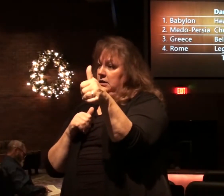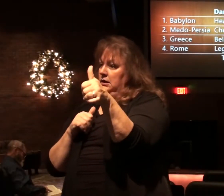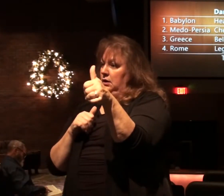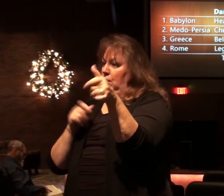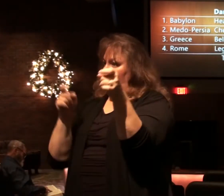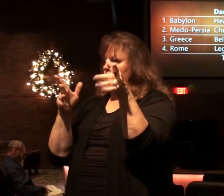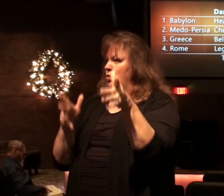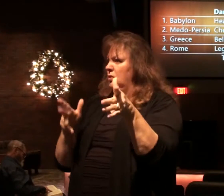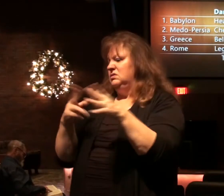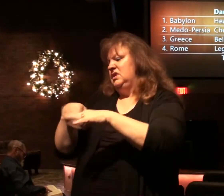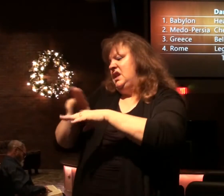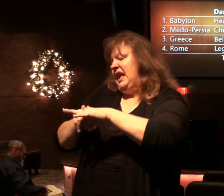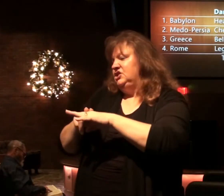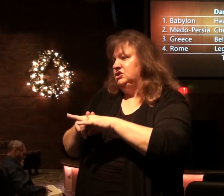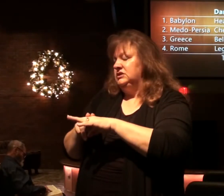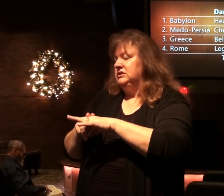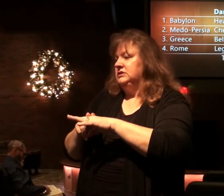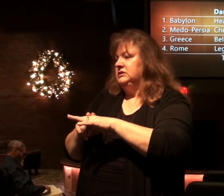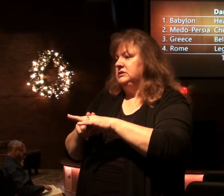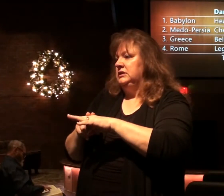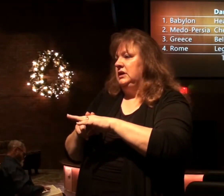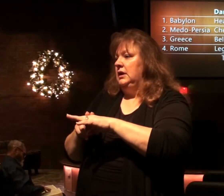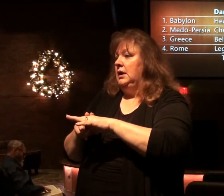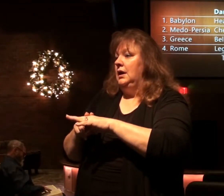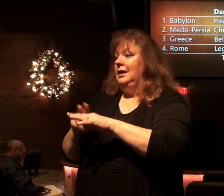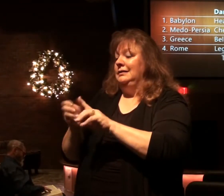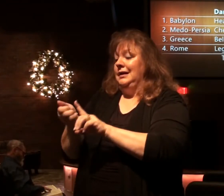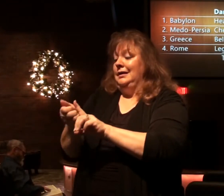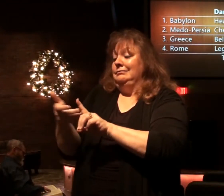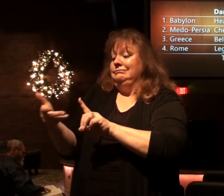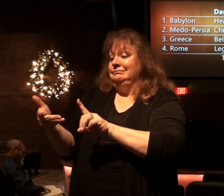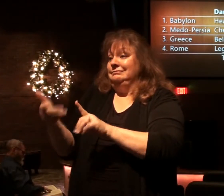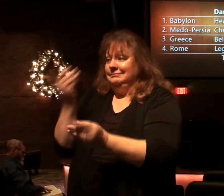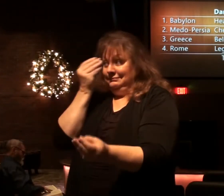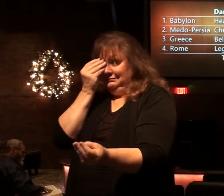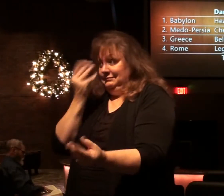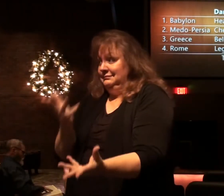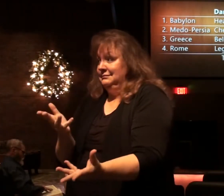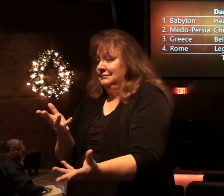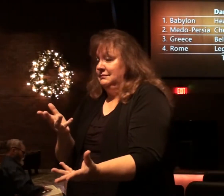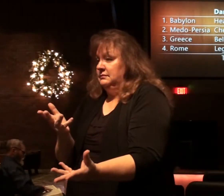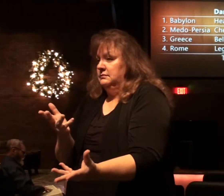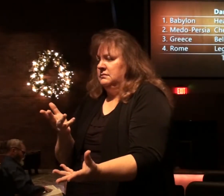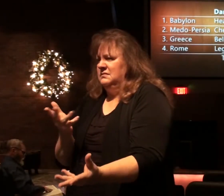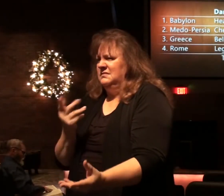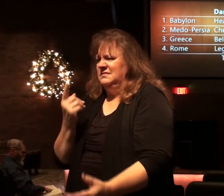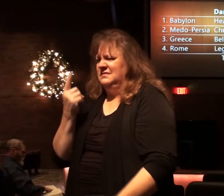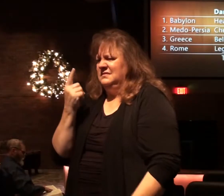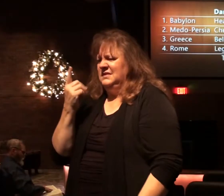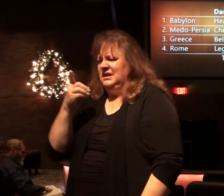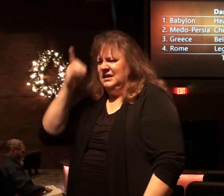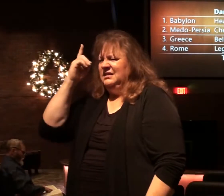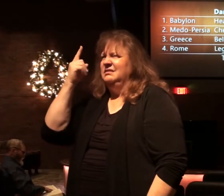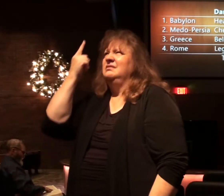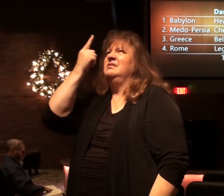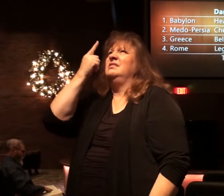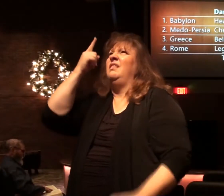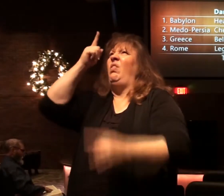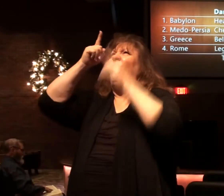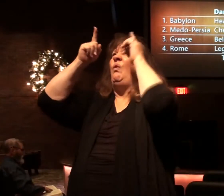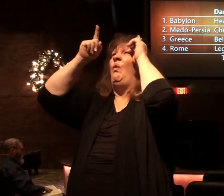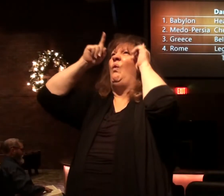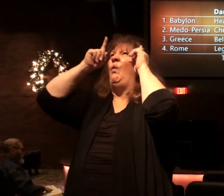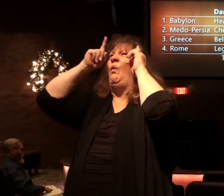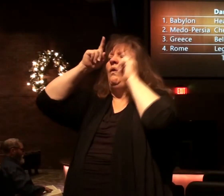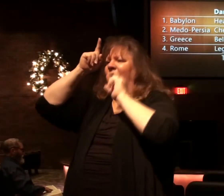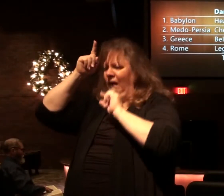kingdoms or nations. And then you get an additional information here. Well, I was contemplating the horns in verse 8. Behold, another